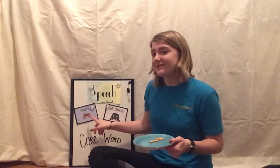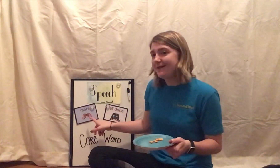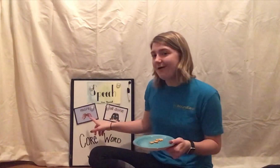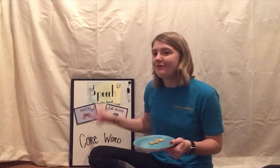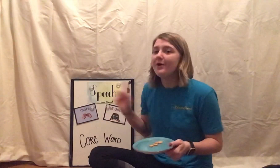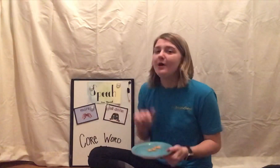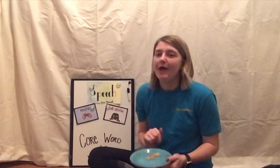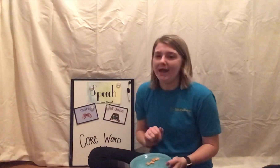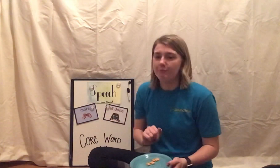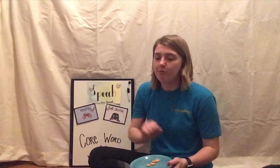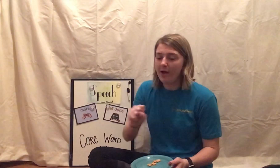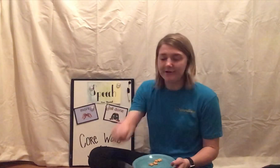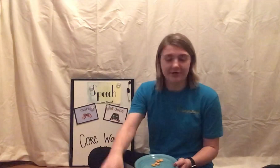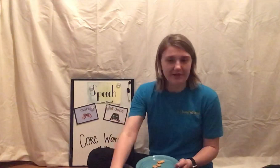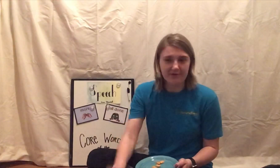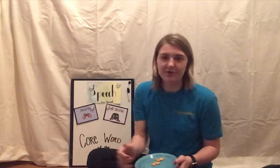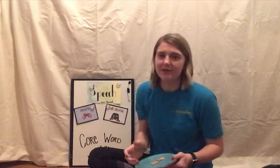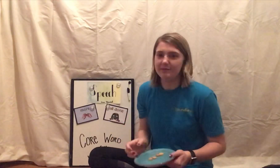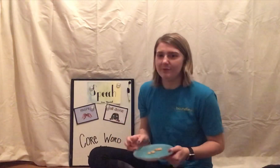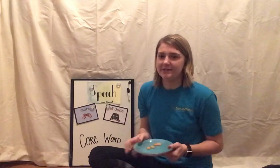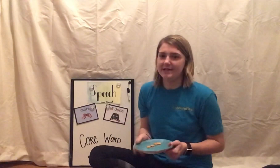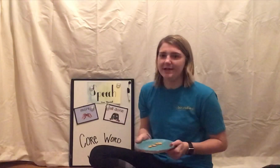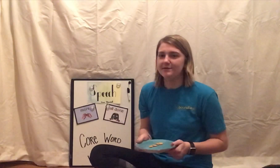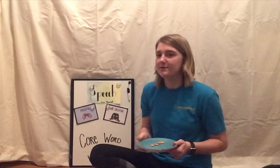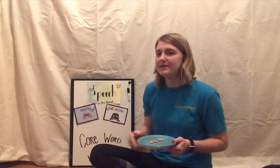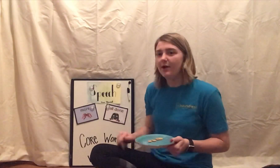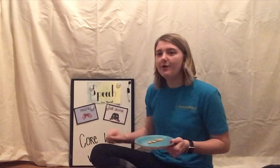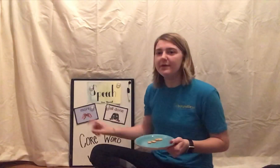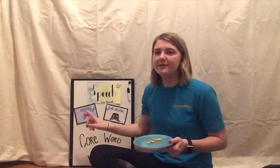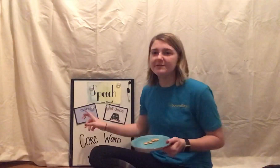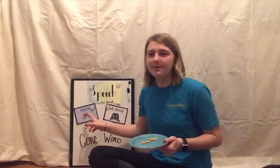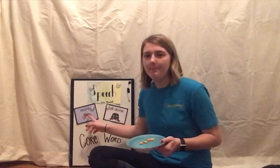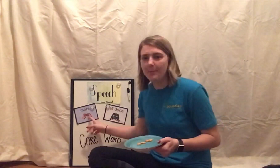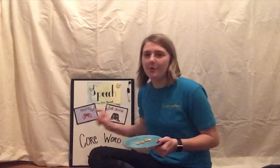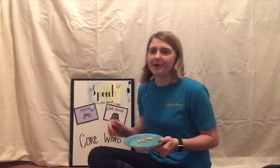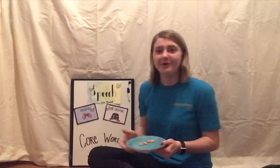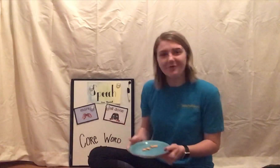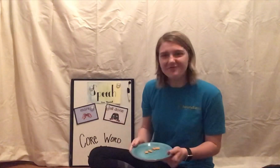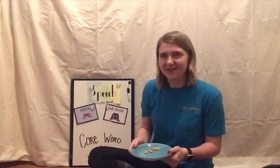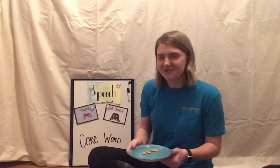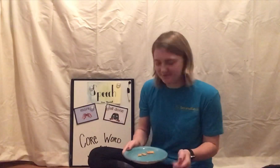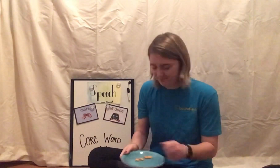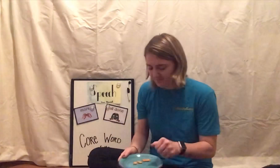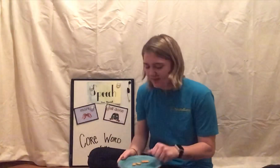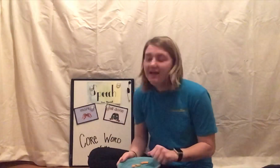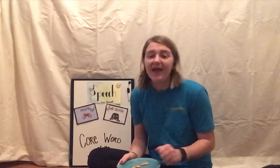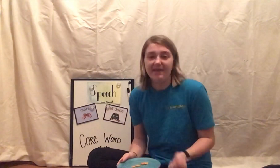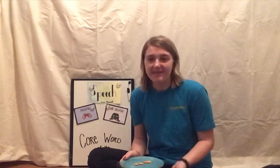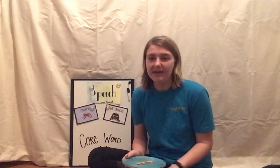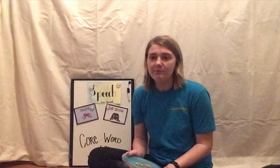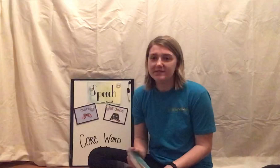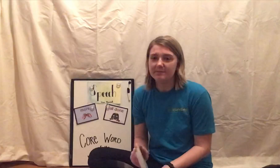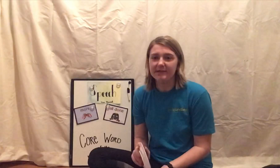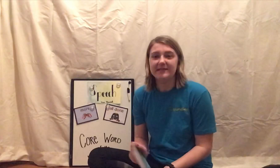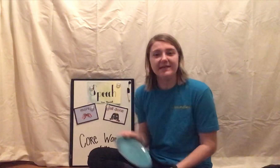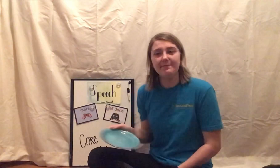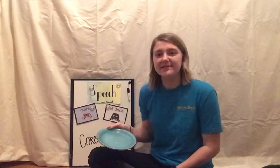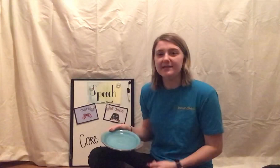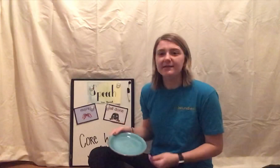yourself and while you're giving your kid more snacks. You can say, oh, here's some more goldfish. And then once the plate is empty,